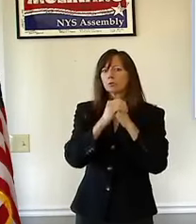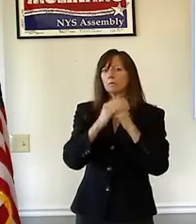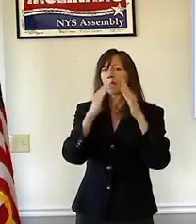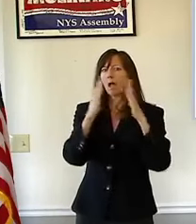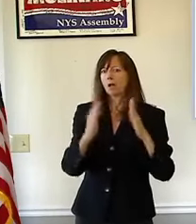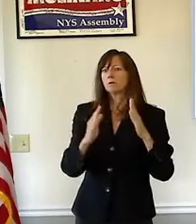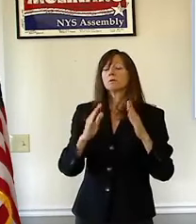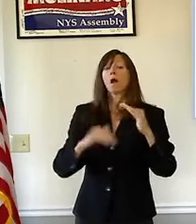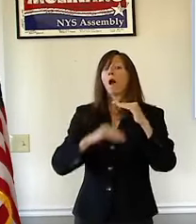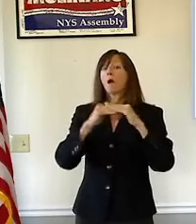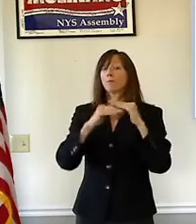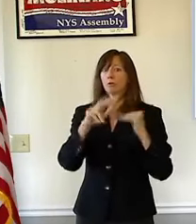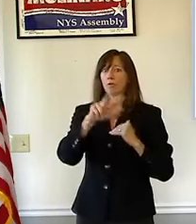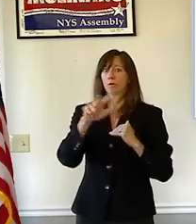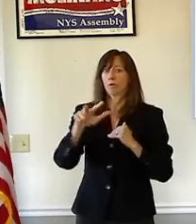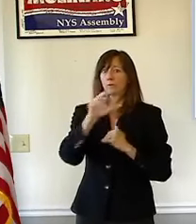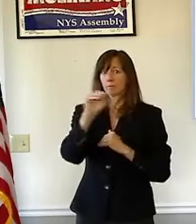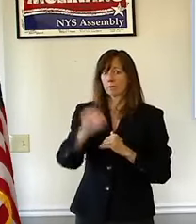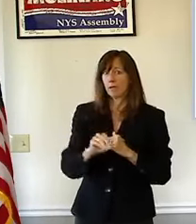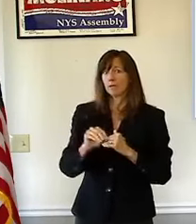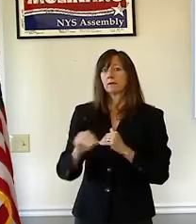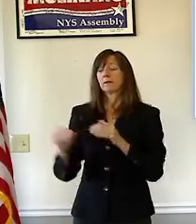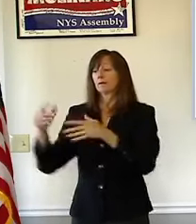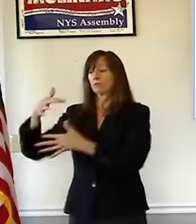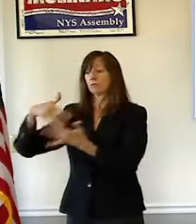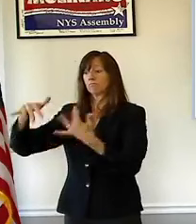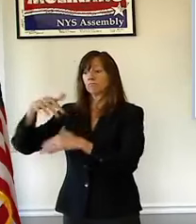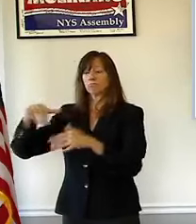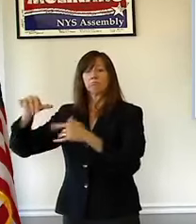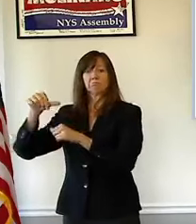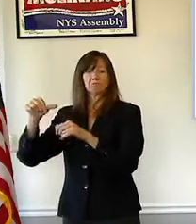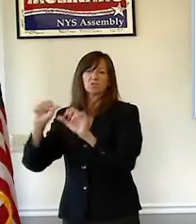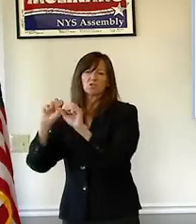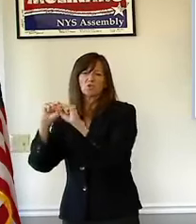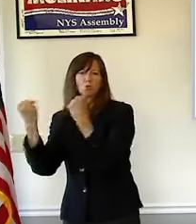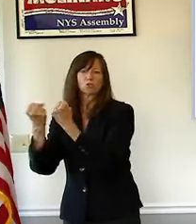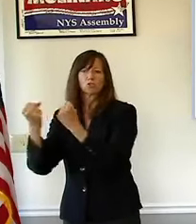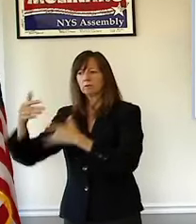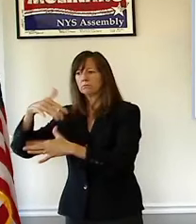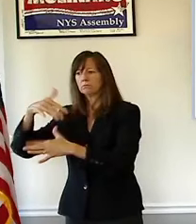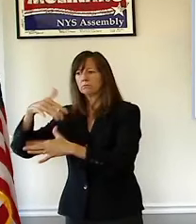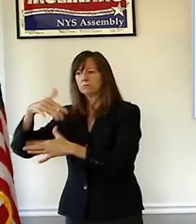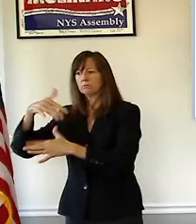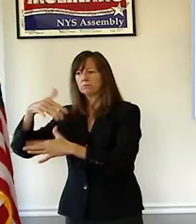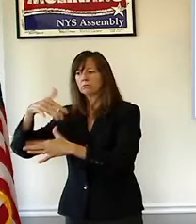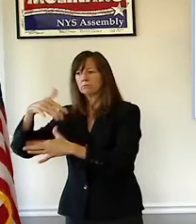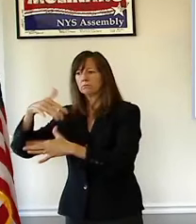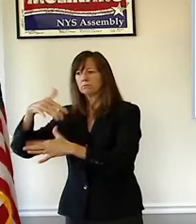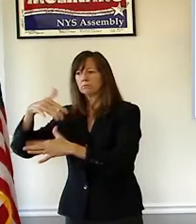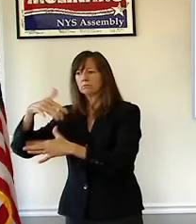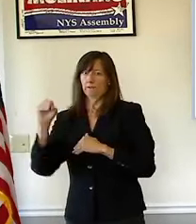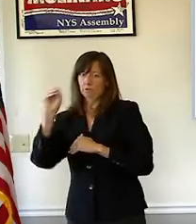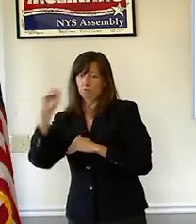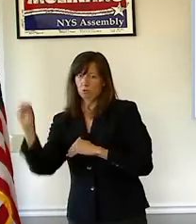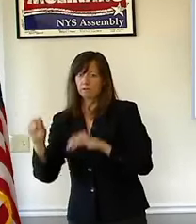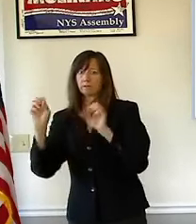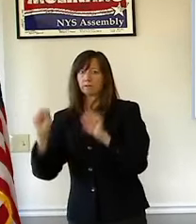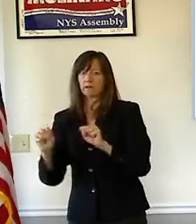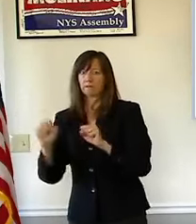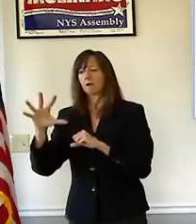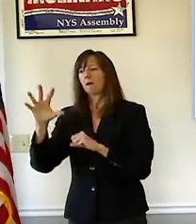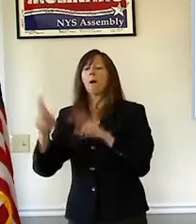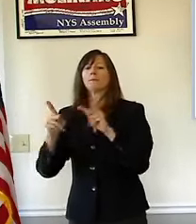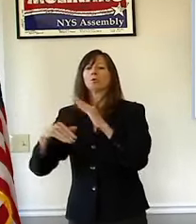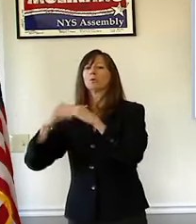state, social gatherings can increase to 50. And as I said, the governor announced yesterday that